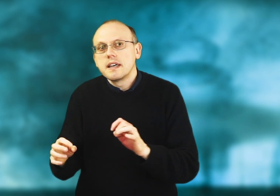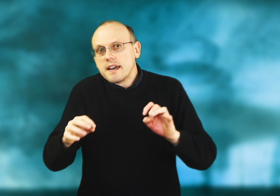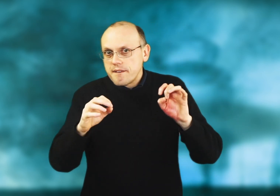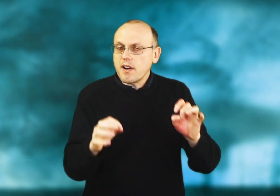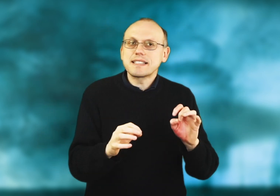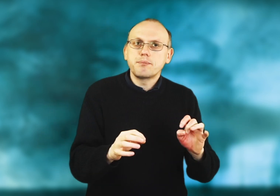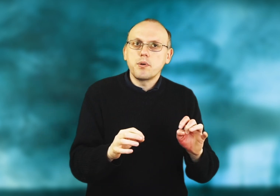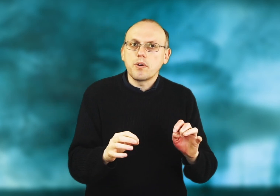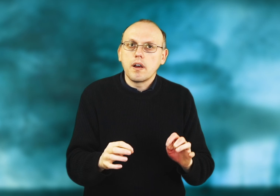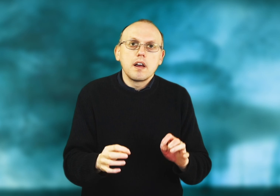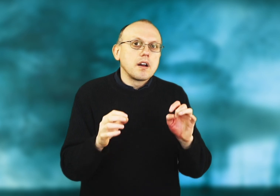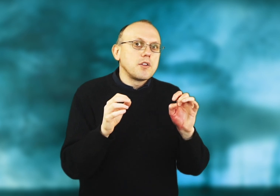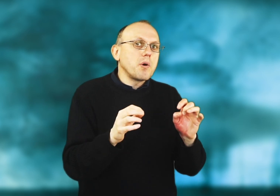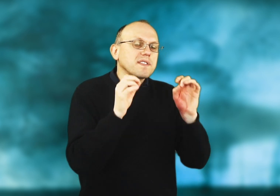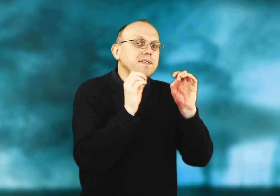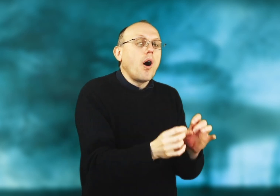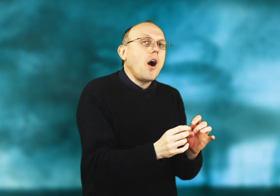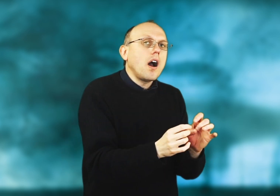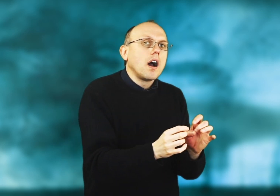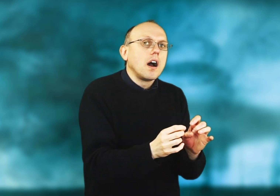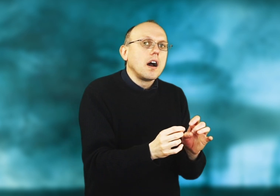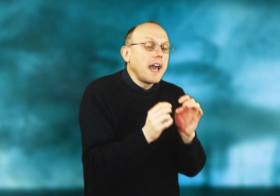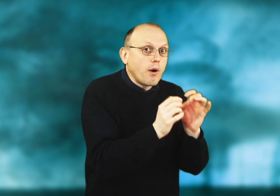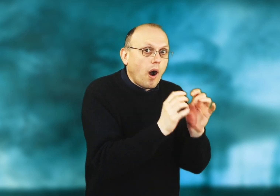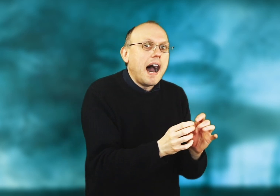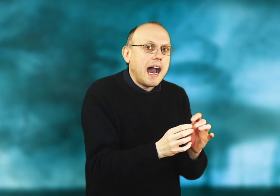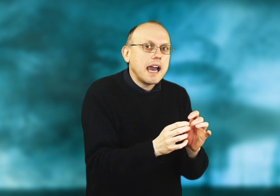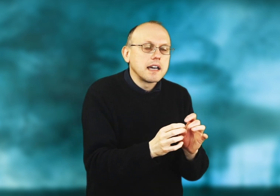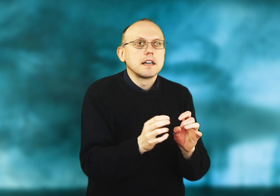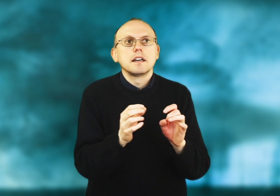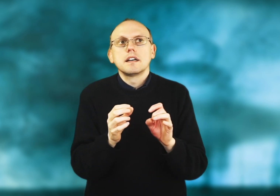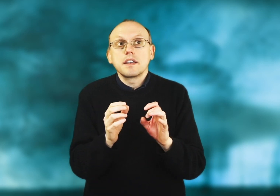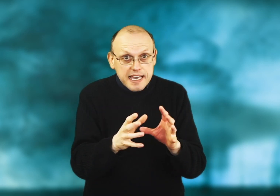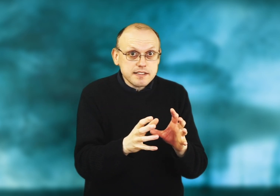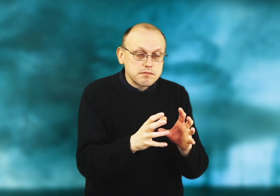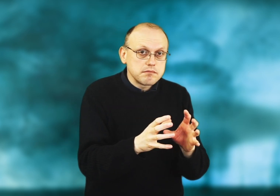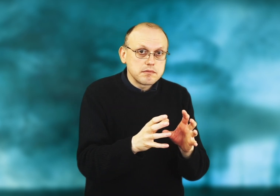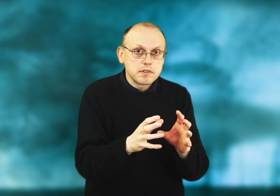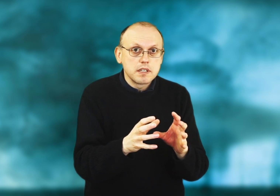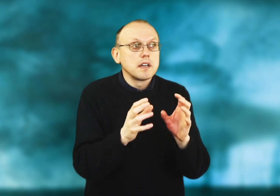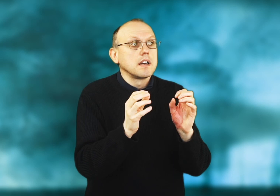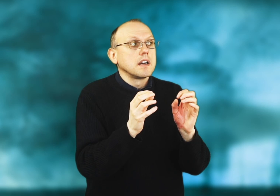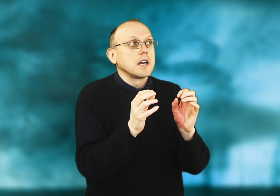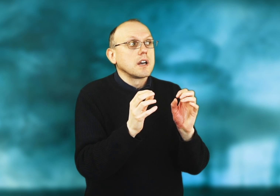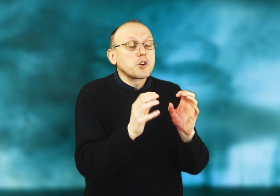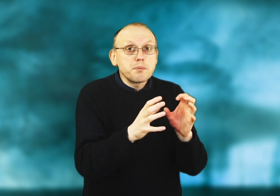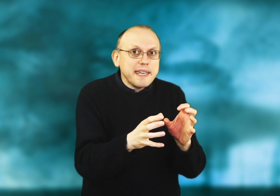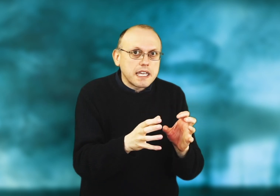For example, the word for, F-O-R, yes, could be